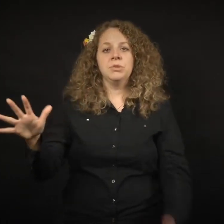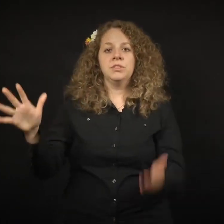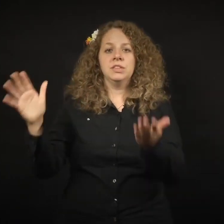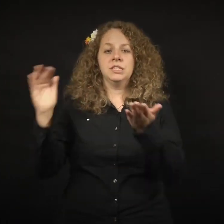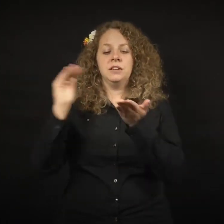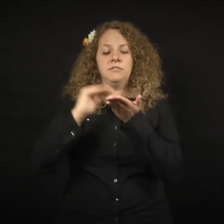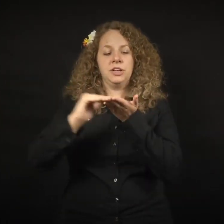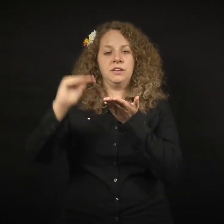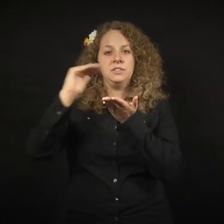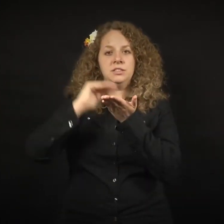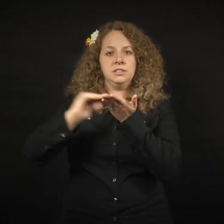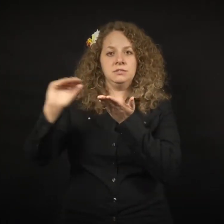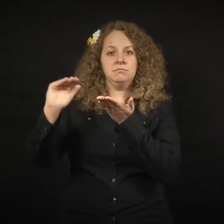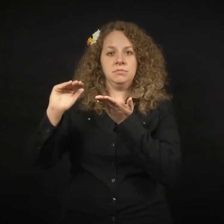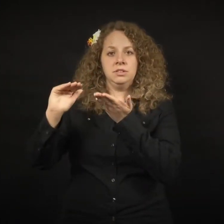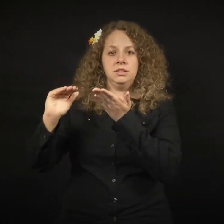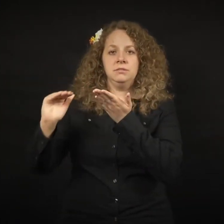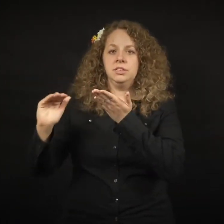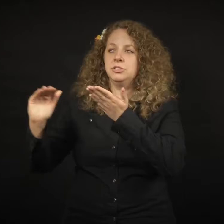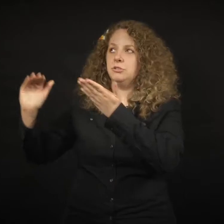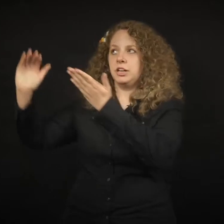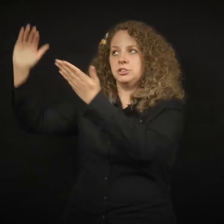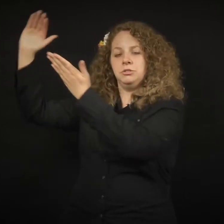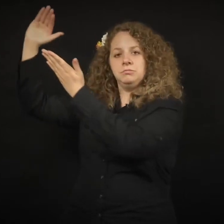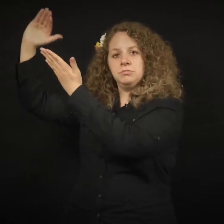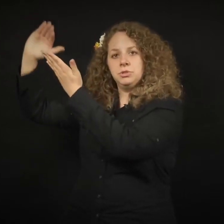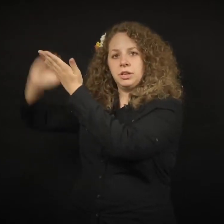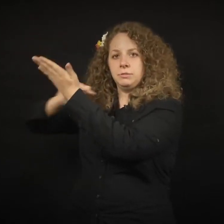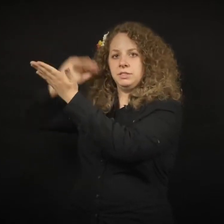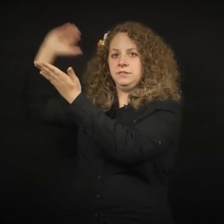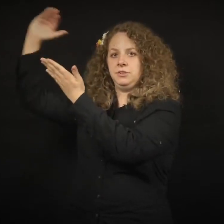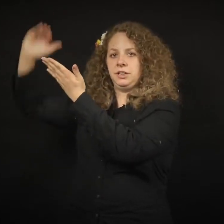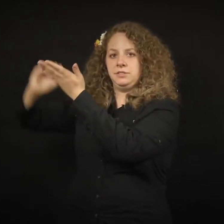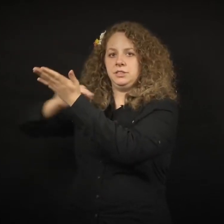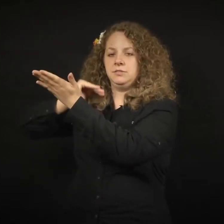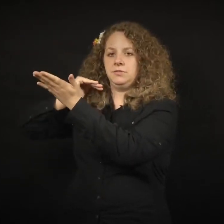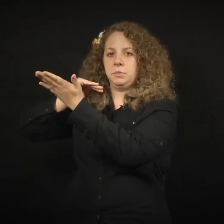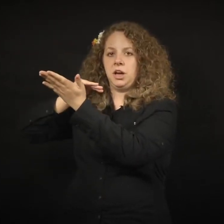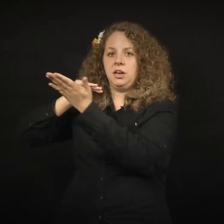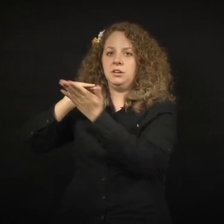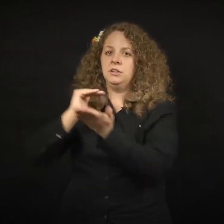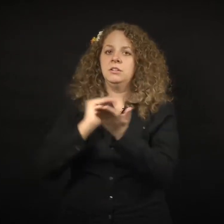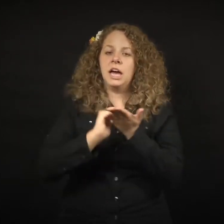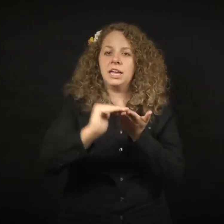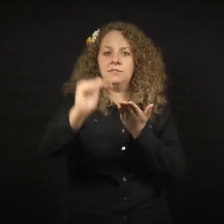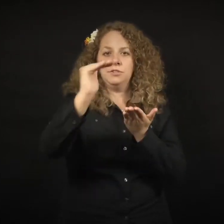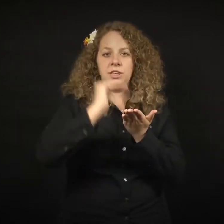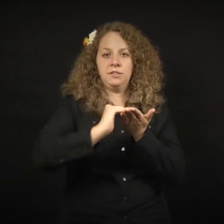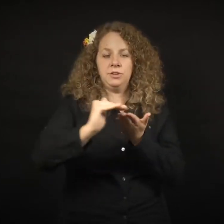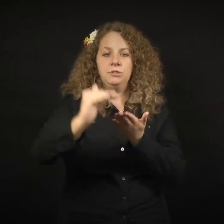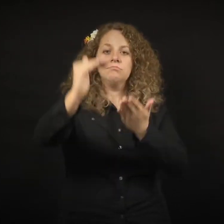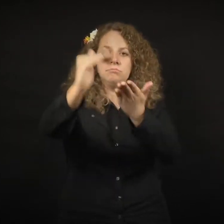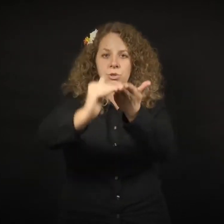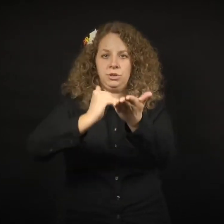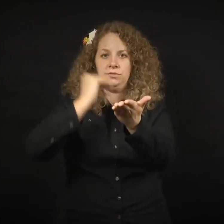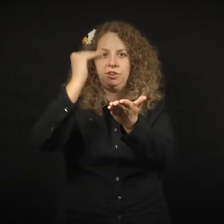The sign forgiveness is directional, so I can receive forgiveness from God. I can forgive you. You can forgive